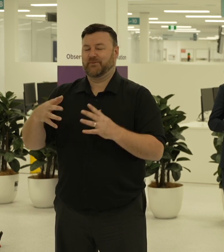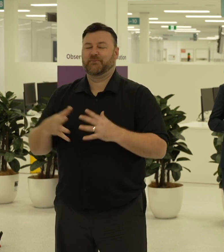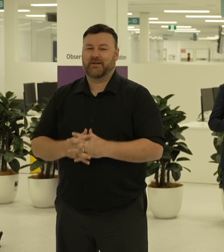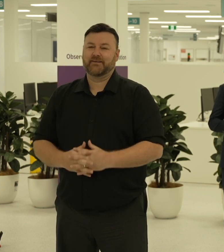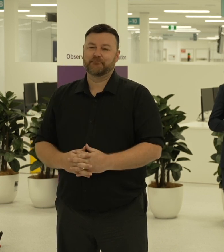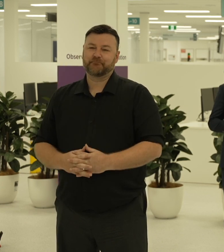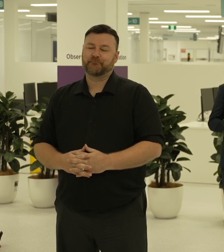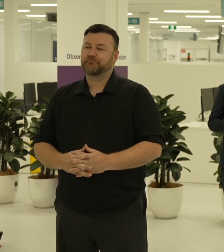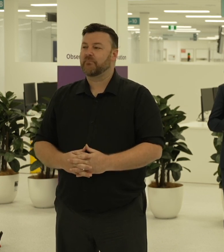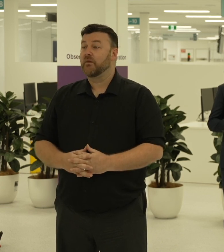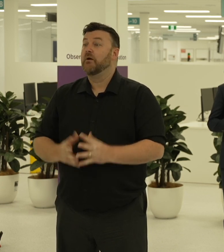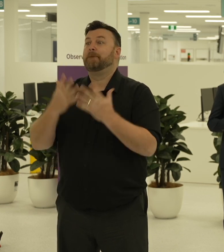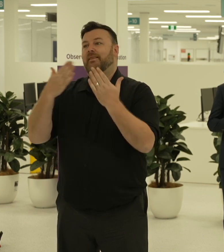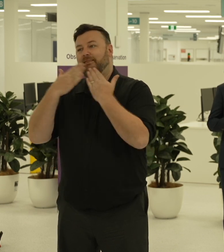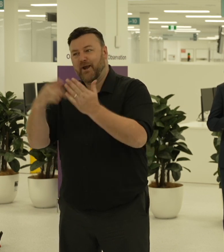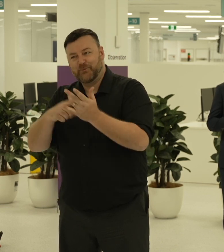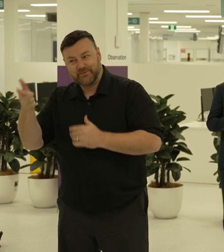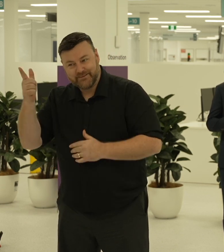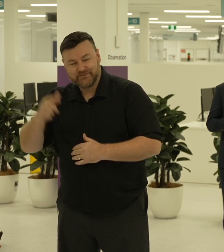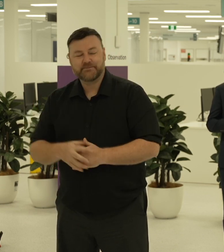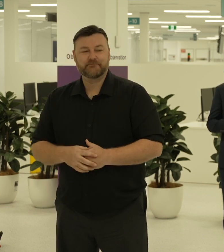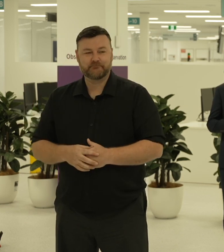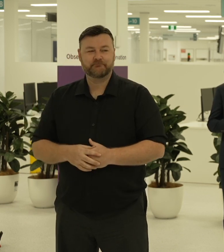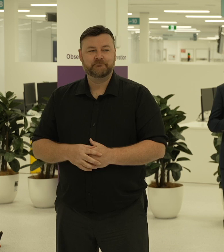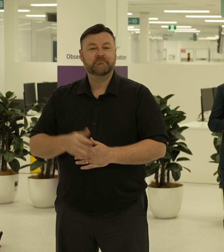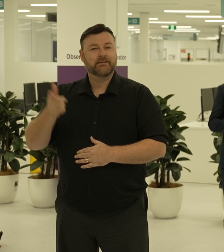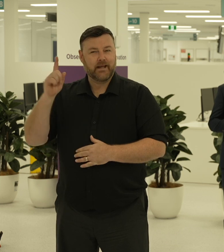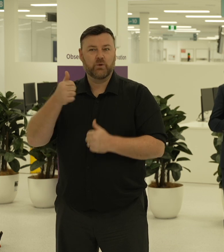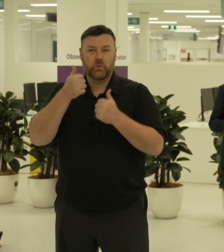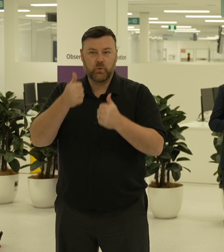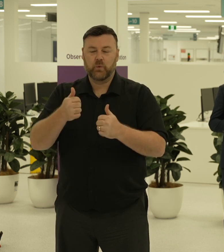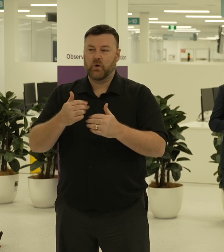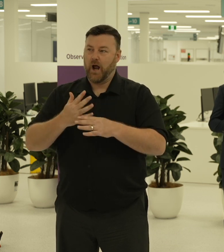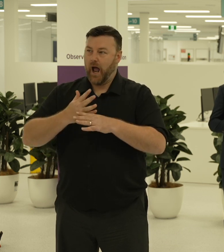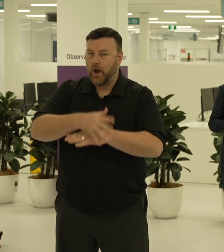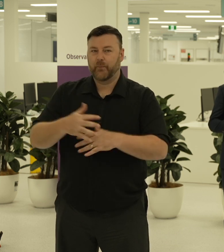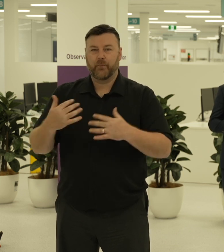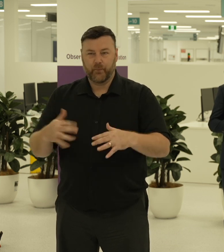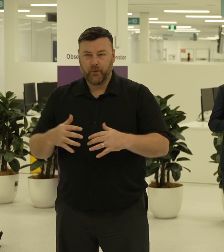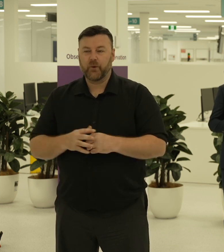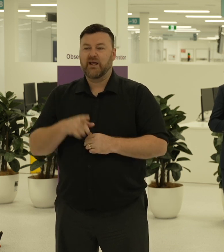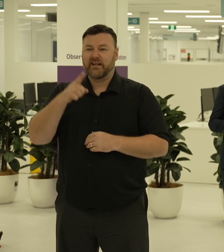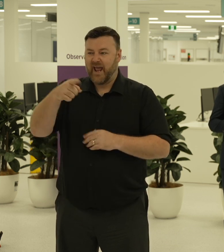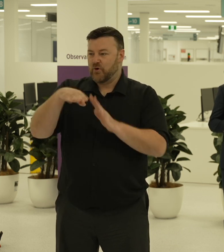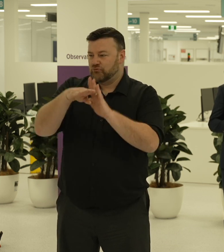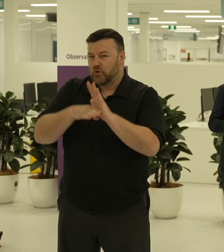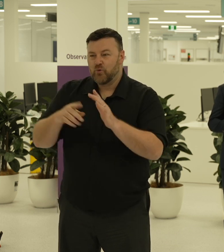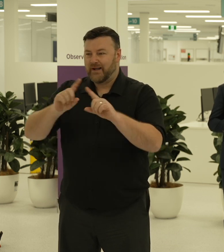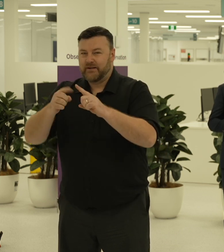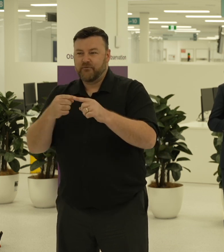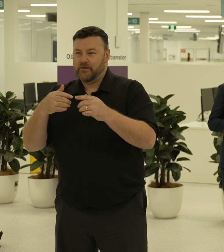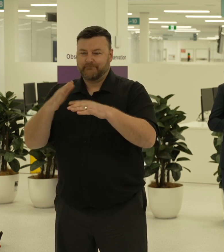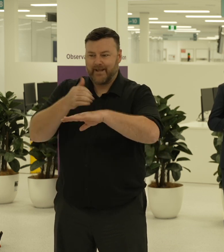thank our teachers, particularly. I know they worked very hard and there were different settings in place, and I want to thank our parents who